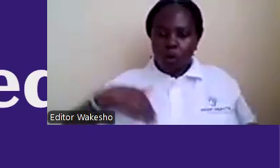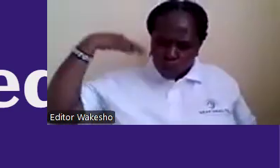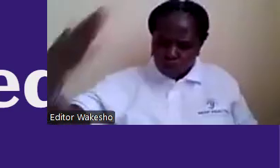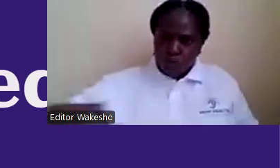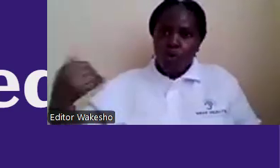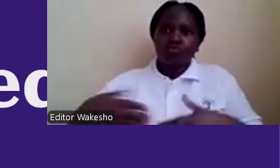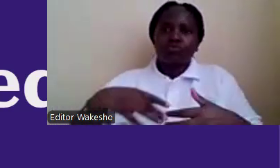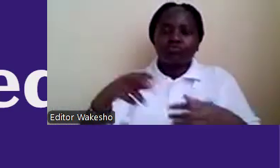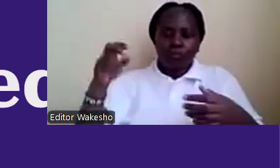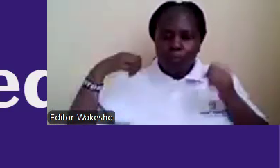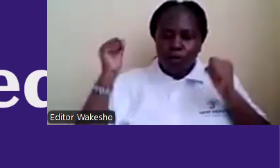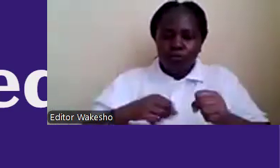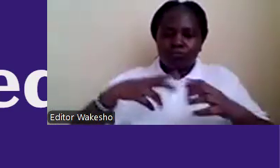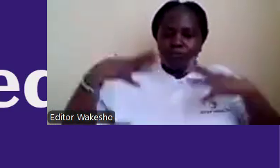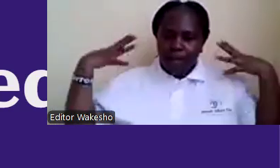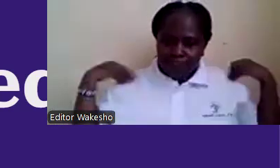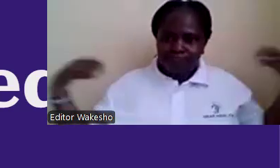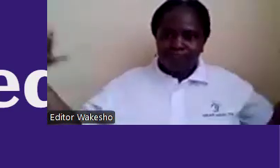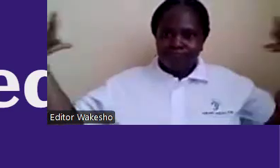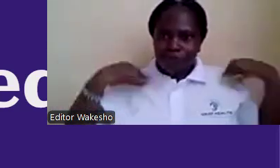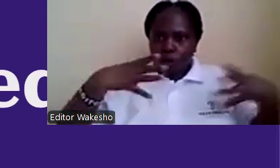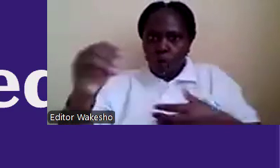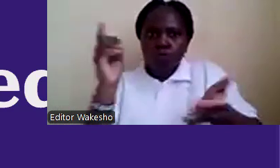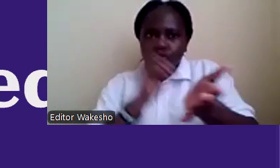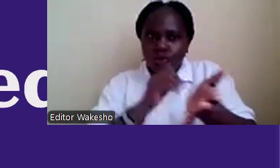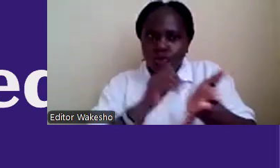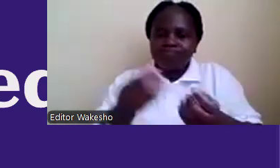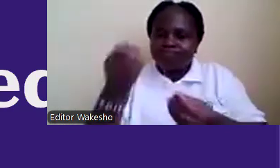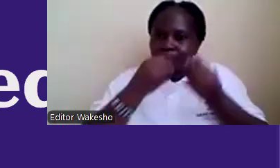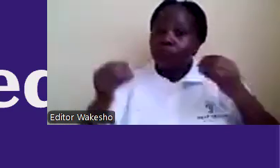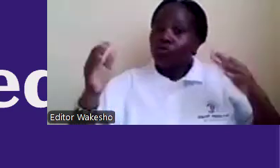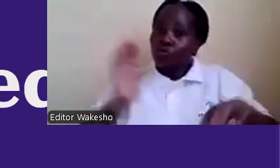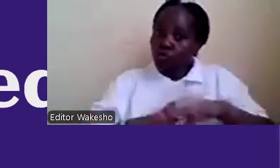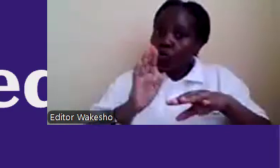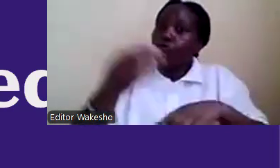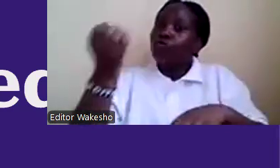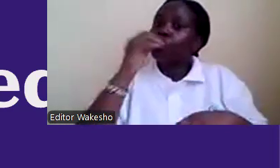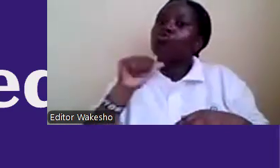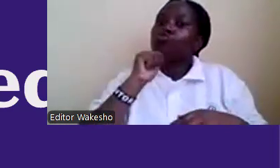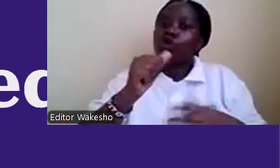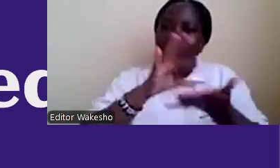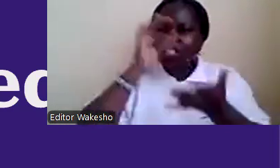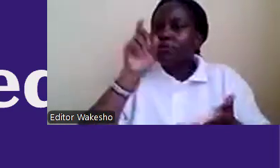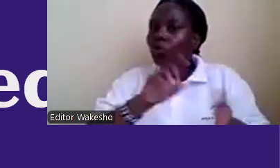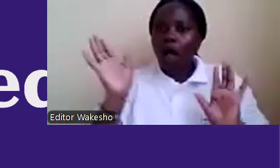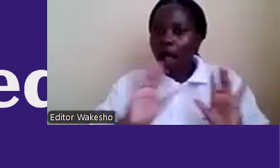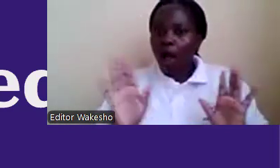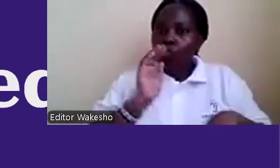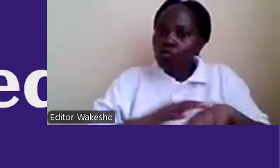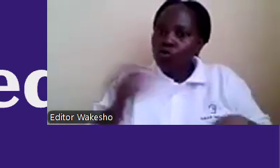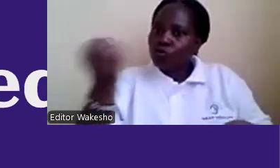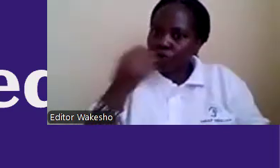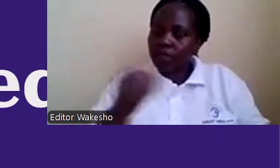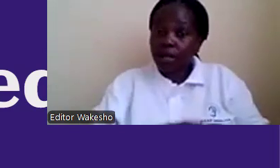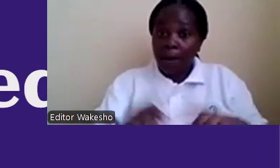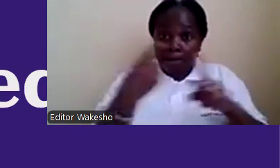checkups, keep exercising, eat healthy, do what you can. If there reaches a point whereby you do not need to